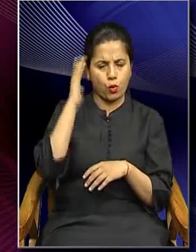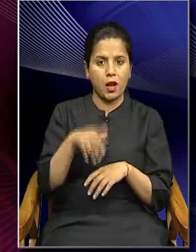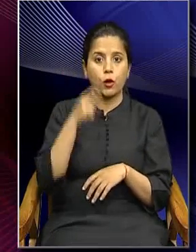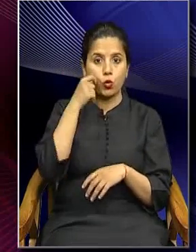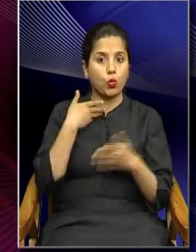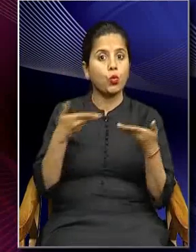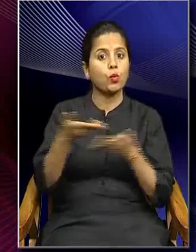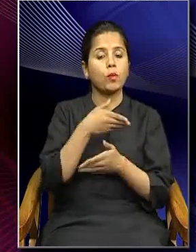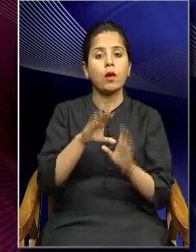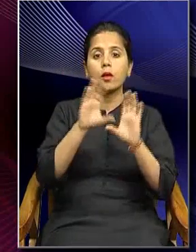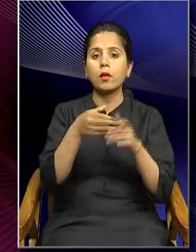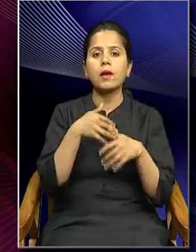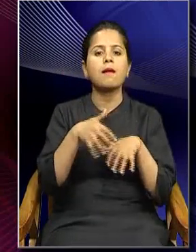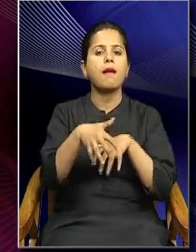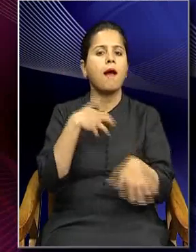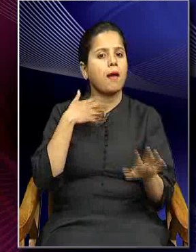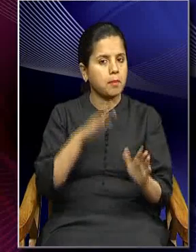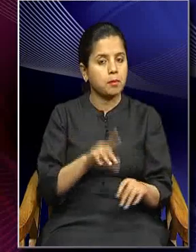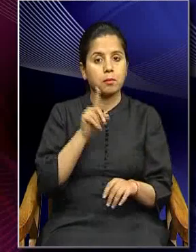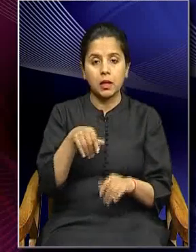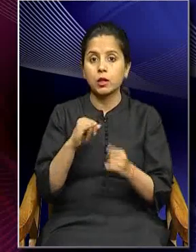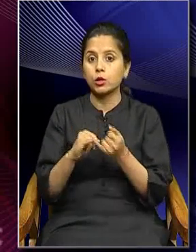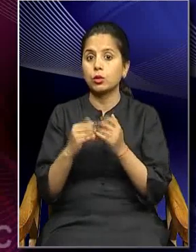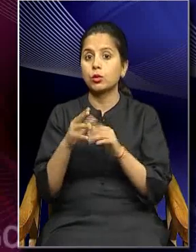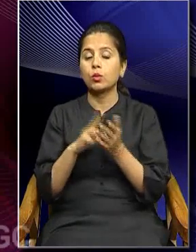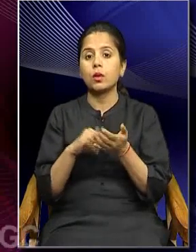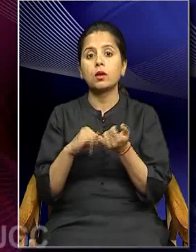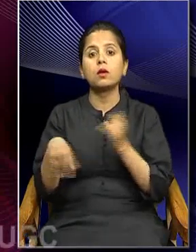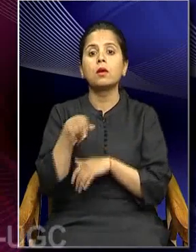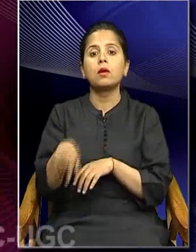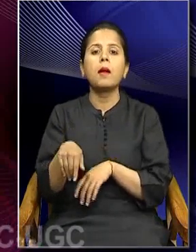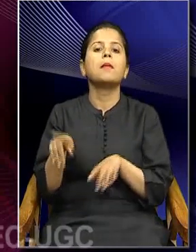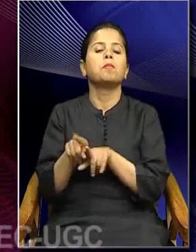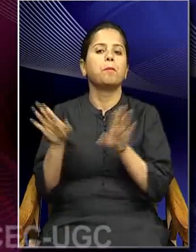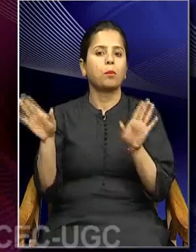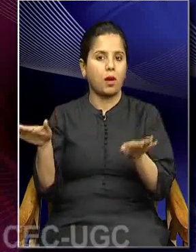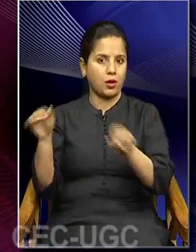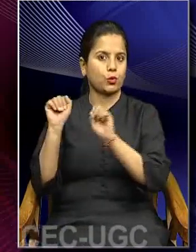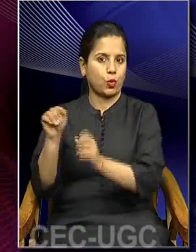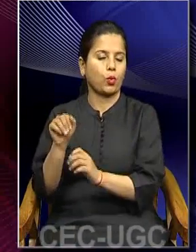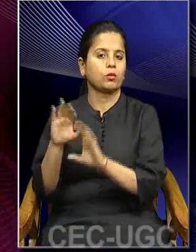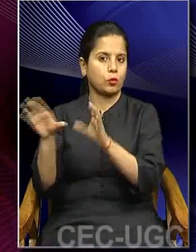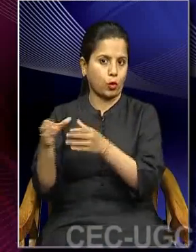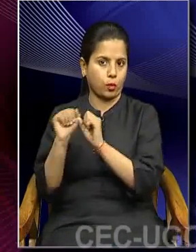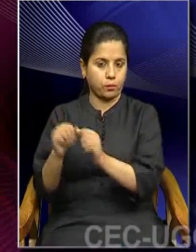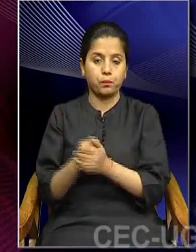humans belong to the class of animals, whereas swans belong to the class of birds. In the